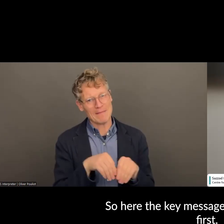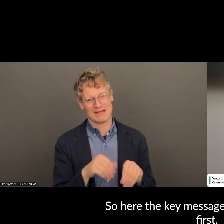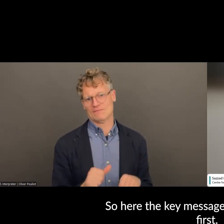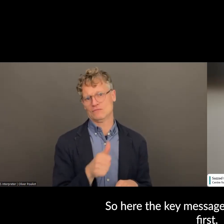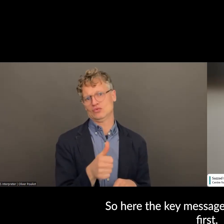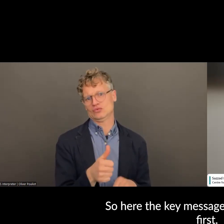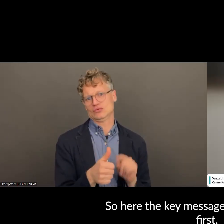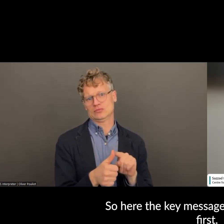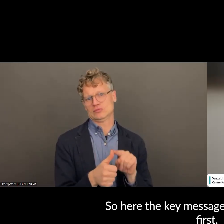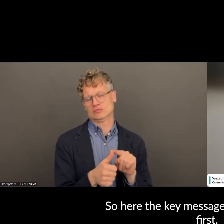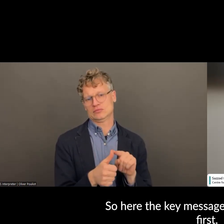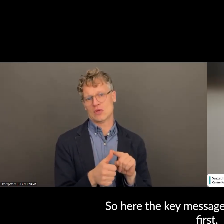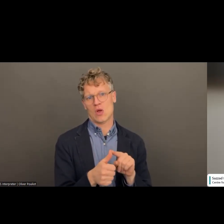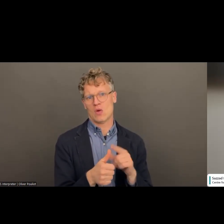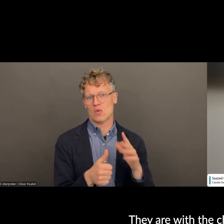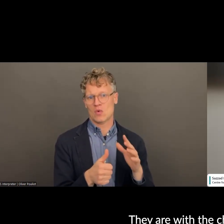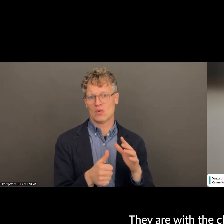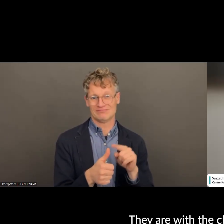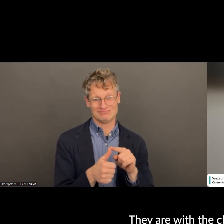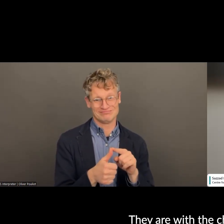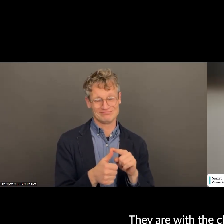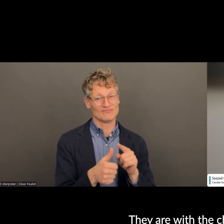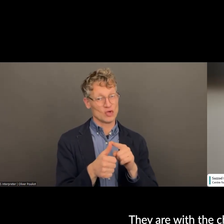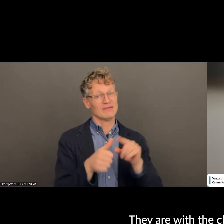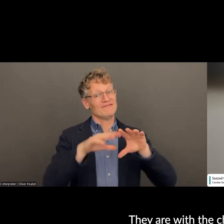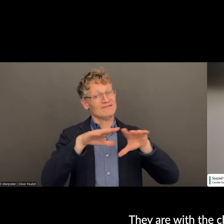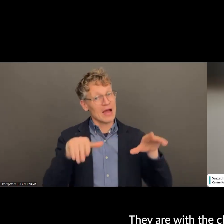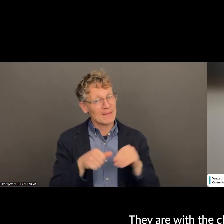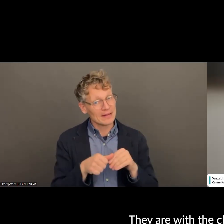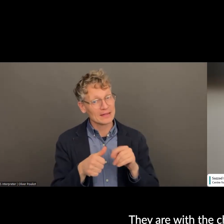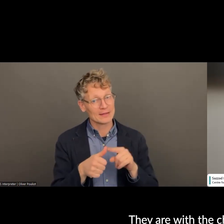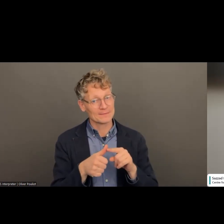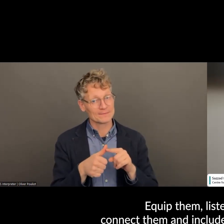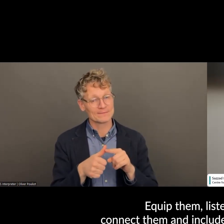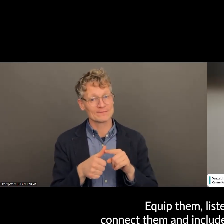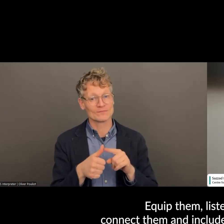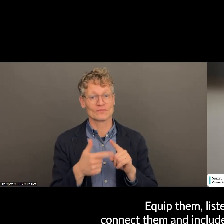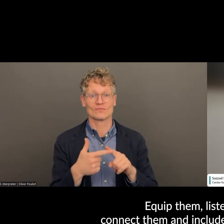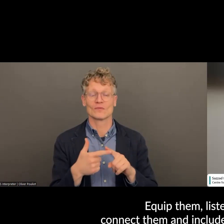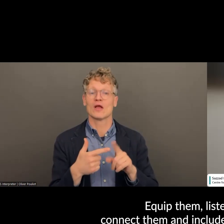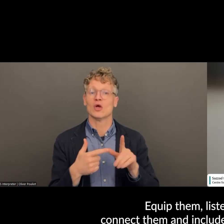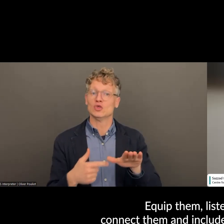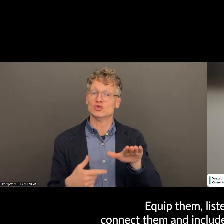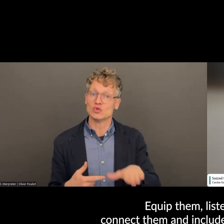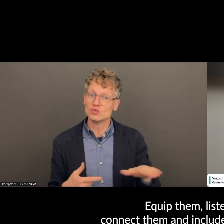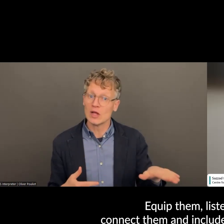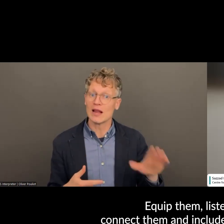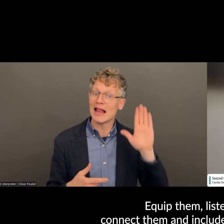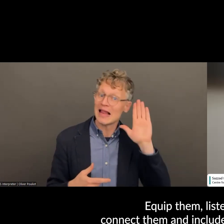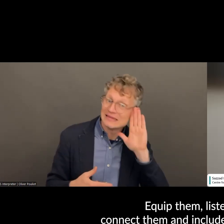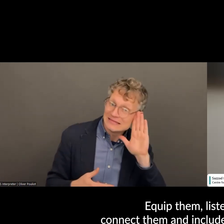the key message: empower family first. They are with the children 24/7. Equip them, listen